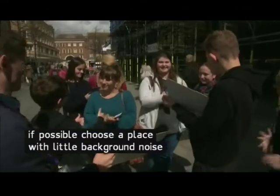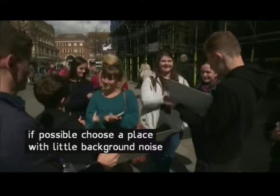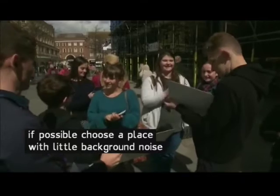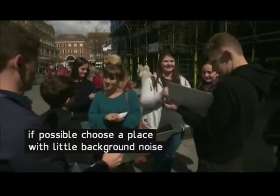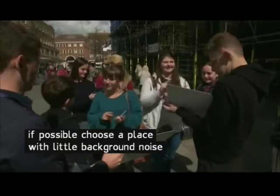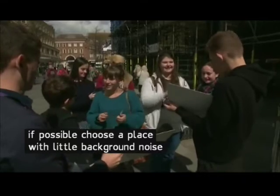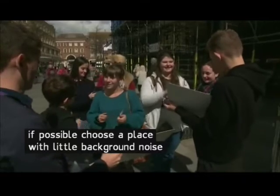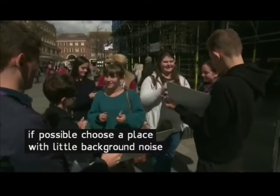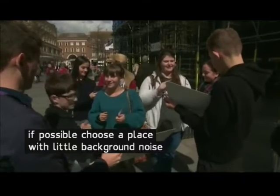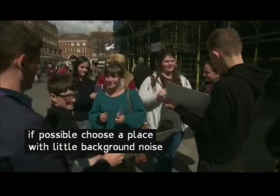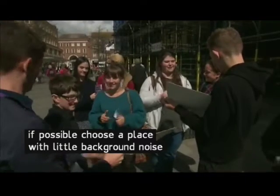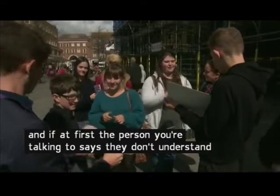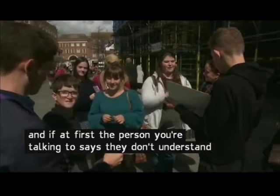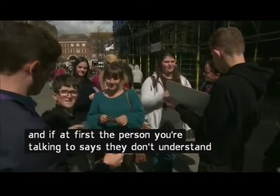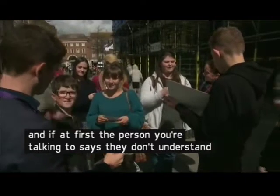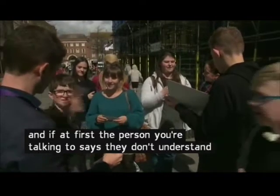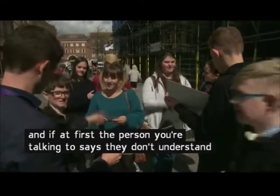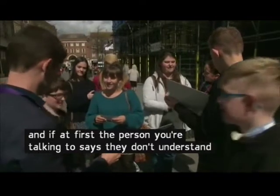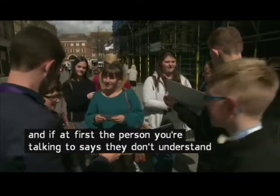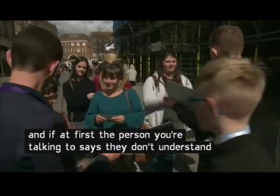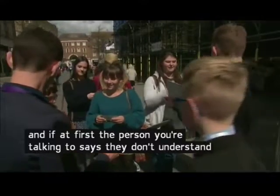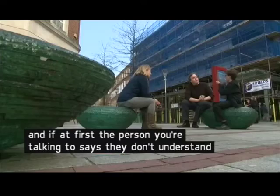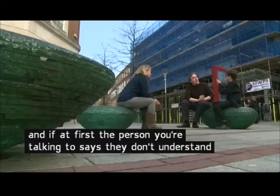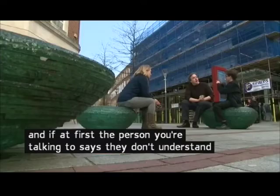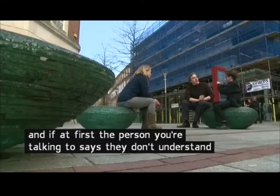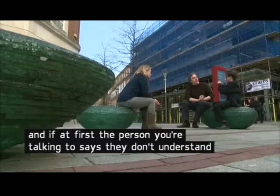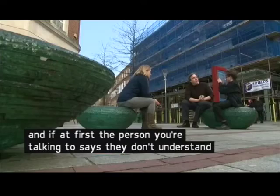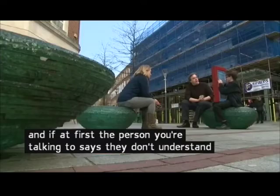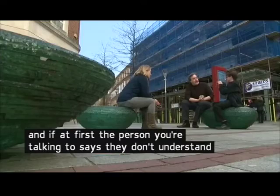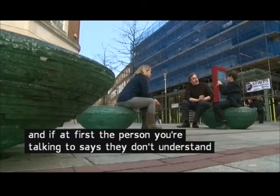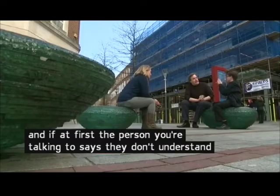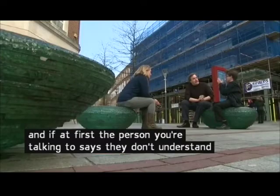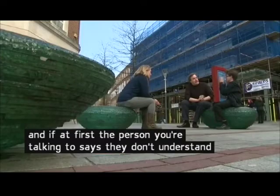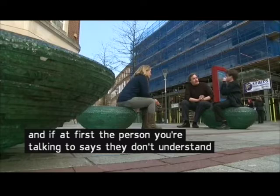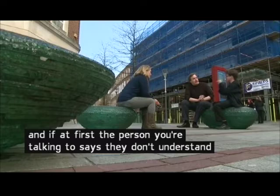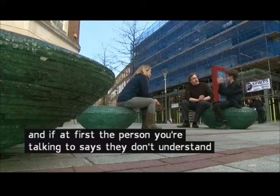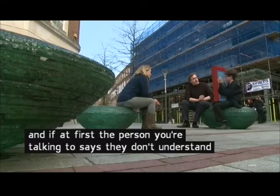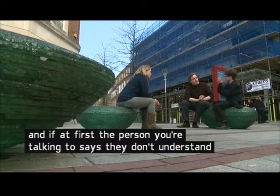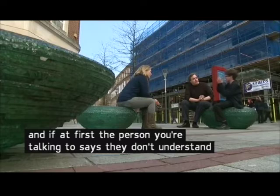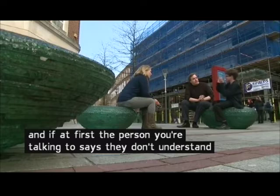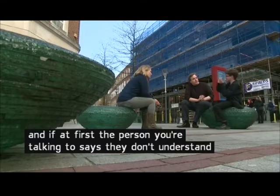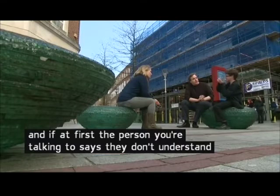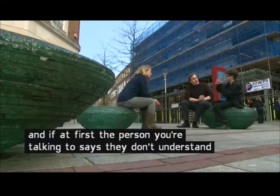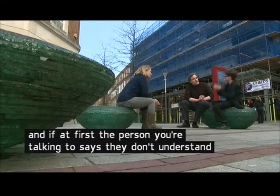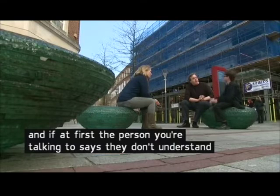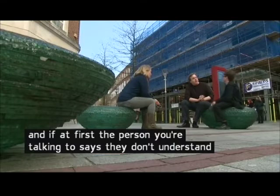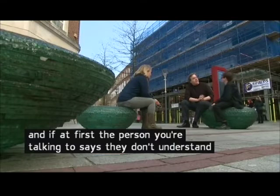first the person you're talking to says they don't understand, never ever say, don't worry about it, it doesn't matter.